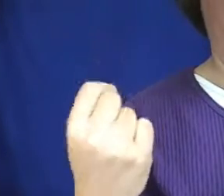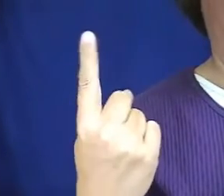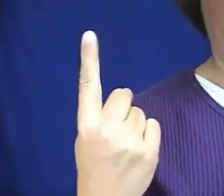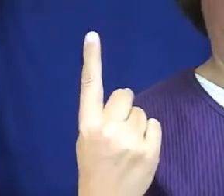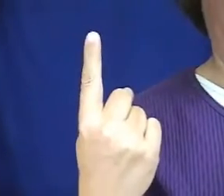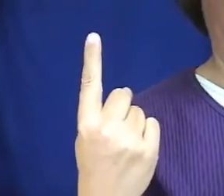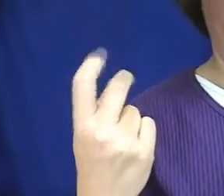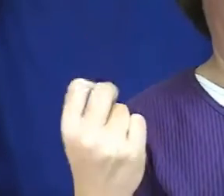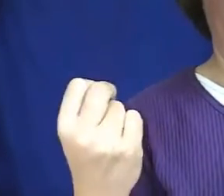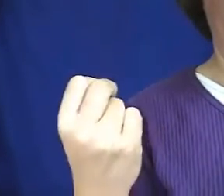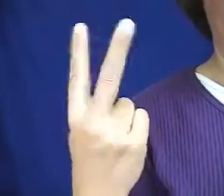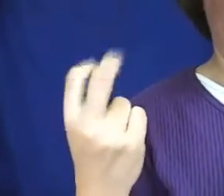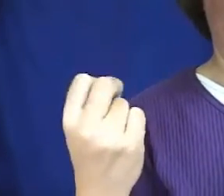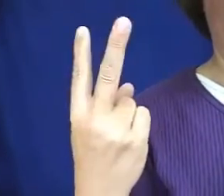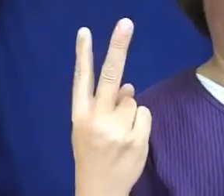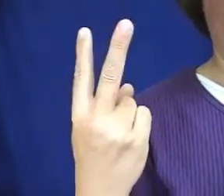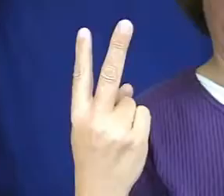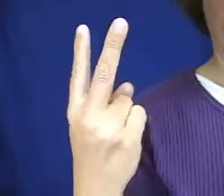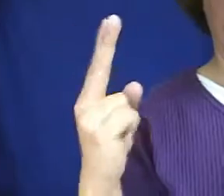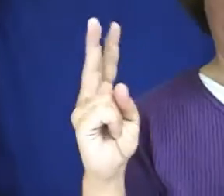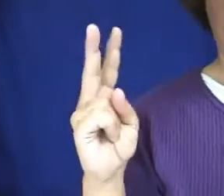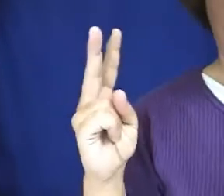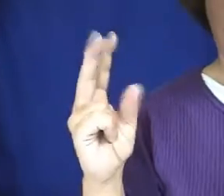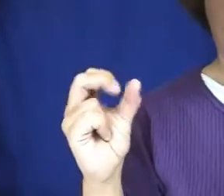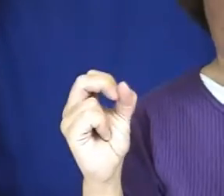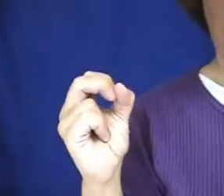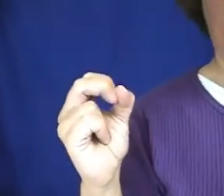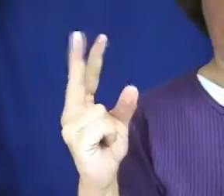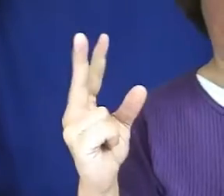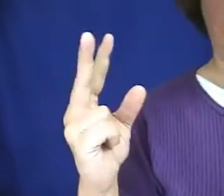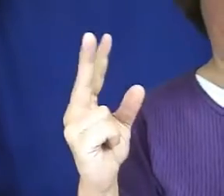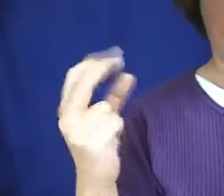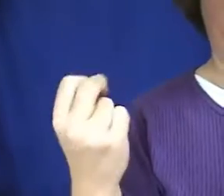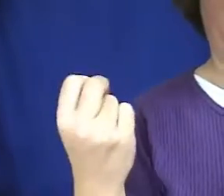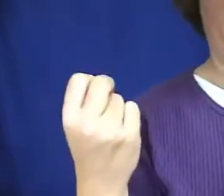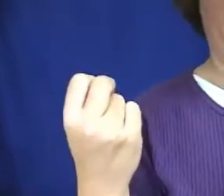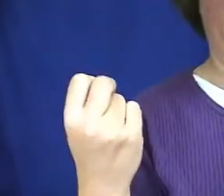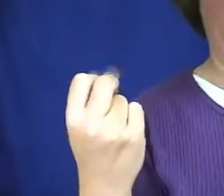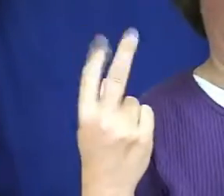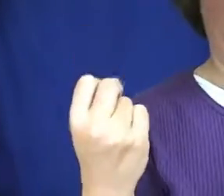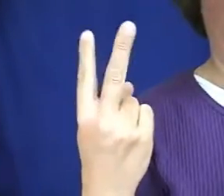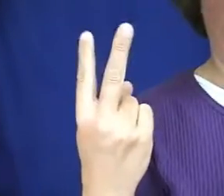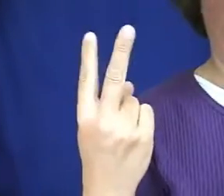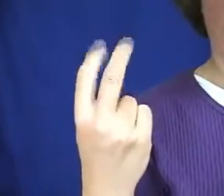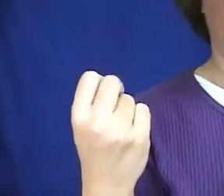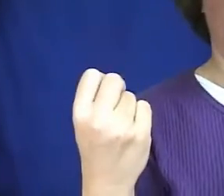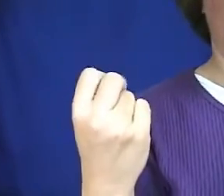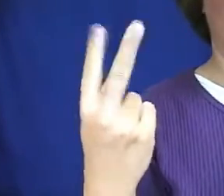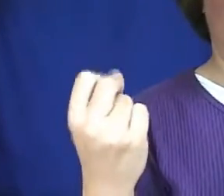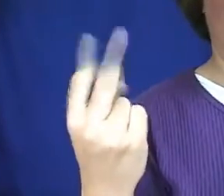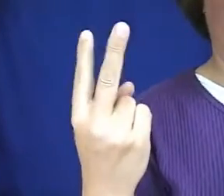11. 12, same thing, but with 2 fingers flicking. 12.